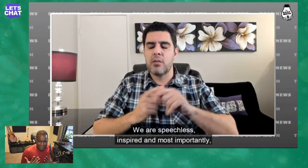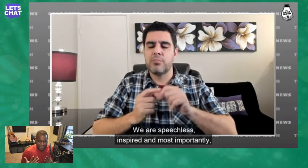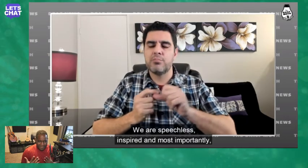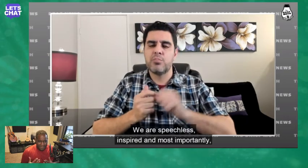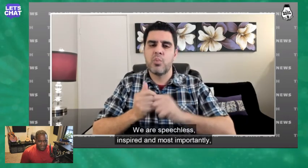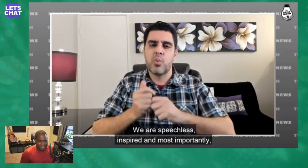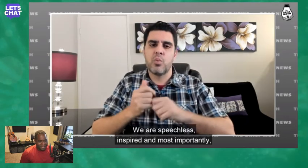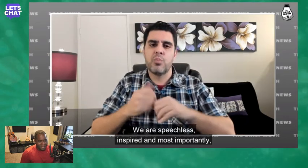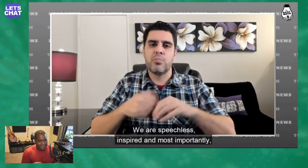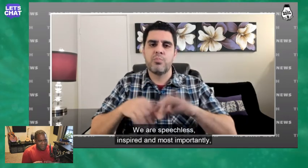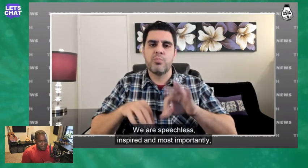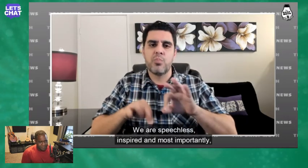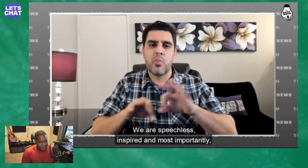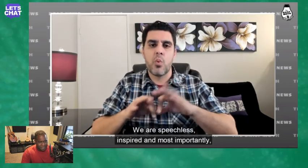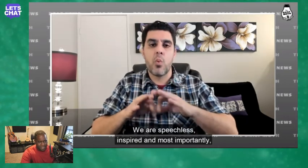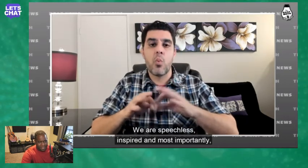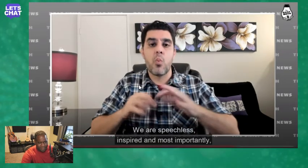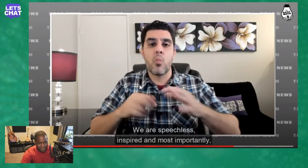Inspired.